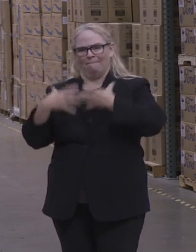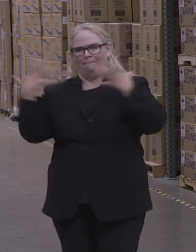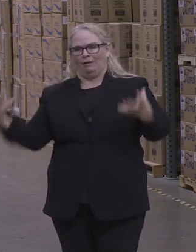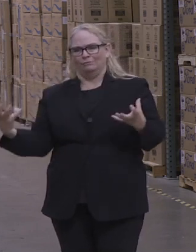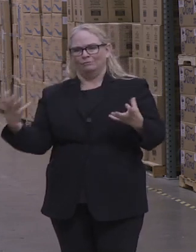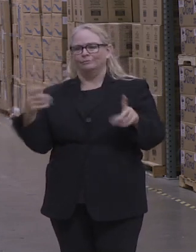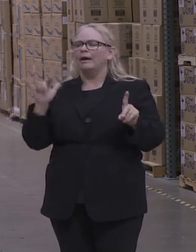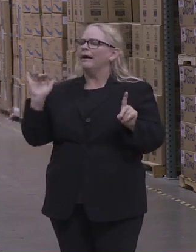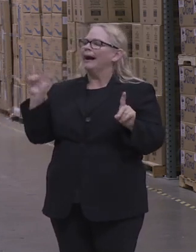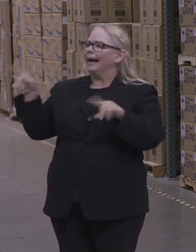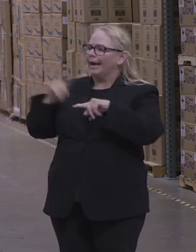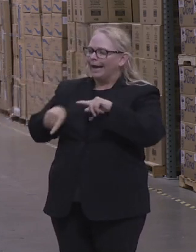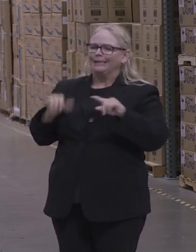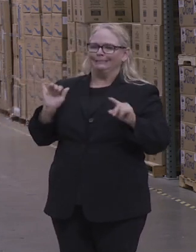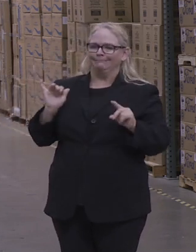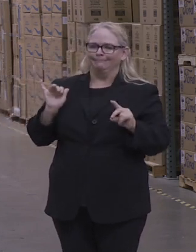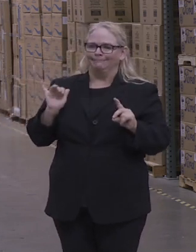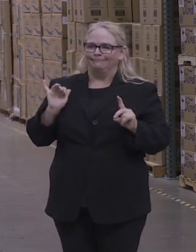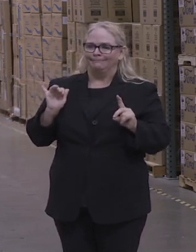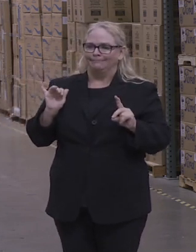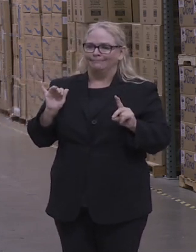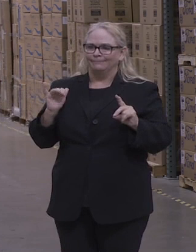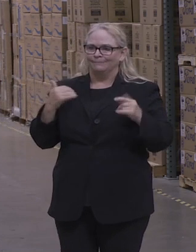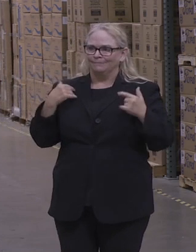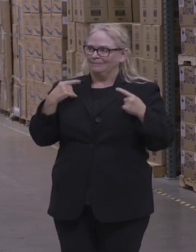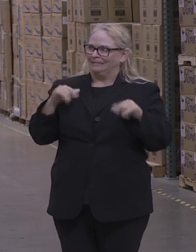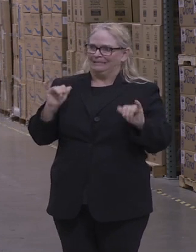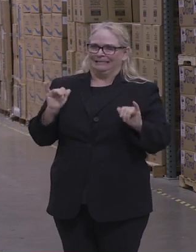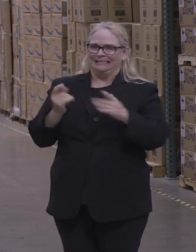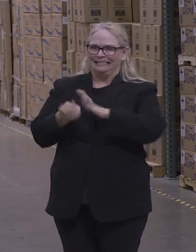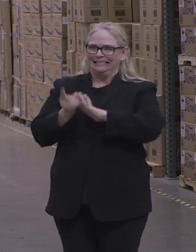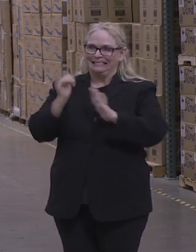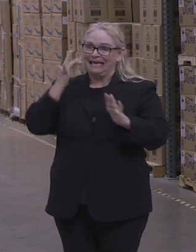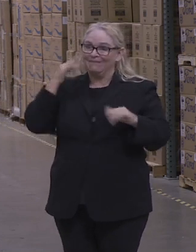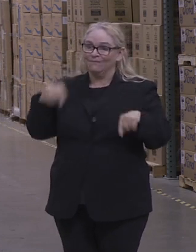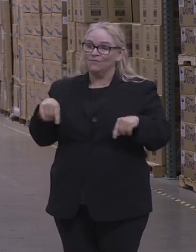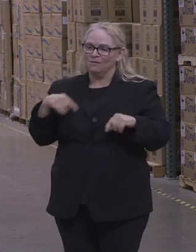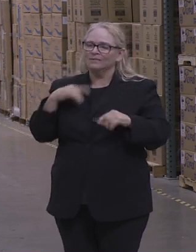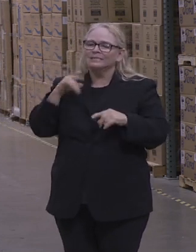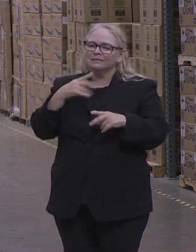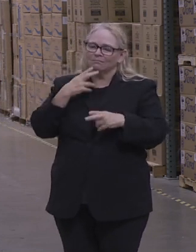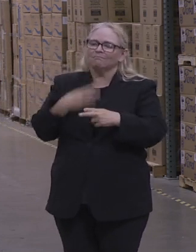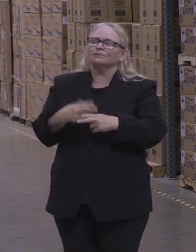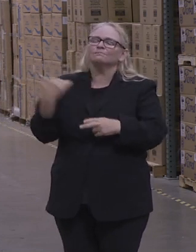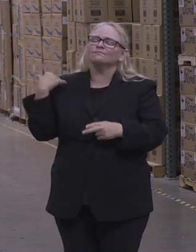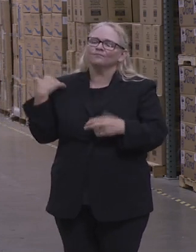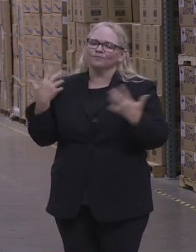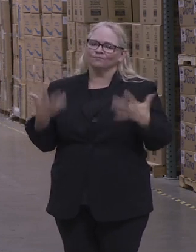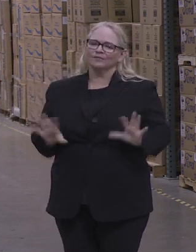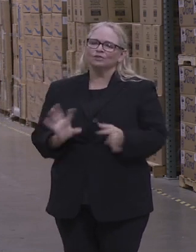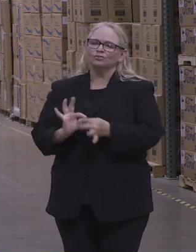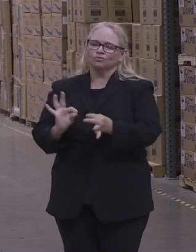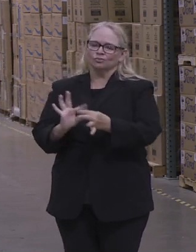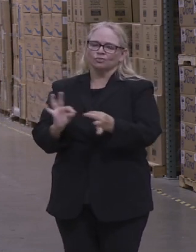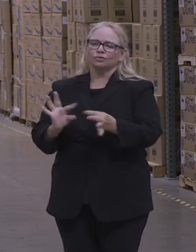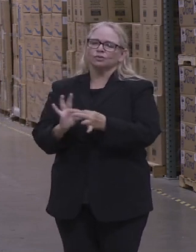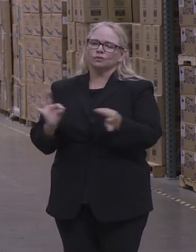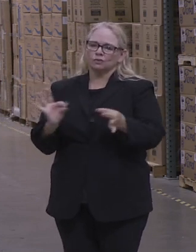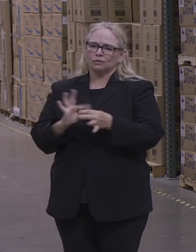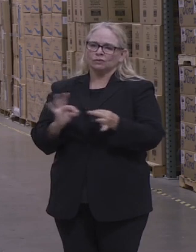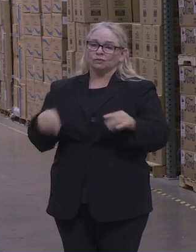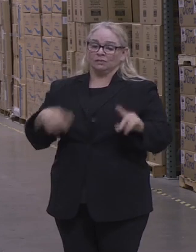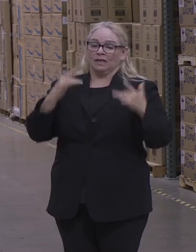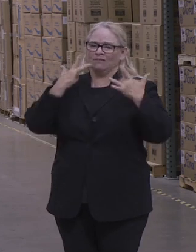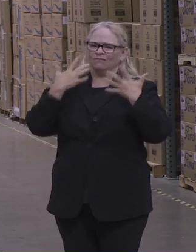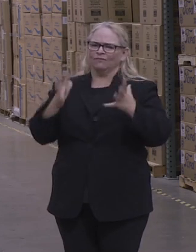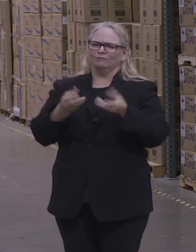in here in the state of California. I've mentioned this in the past. California has distributed over 17